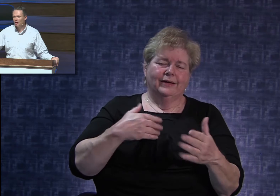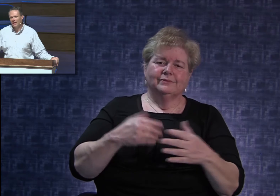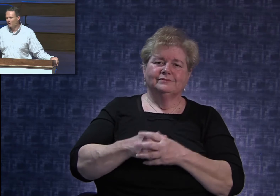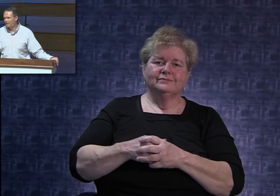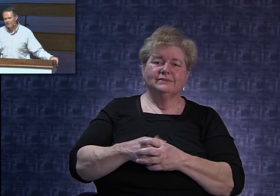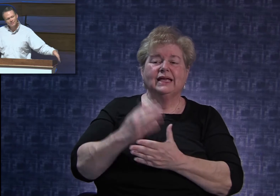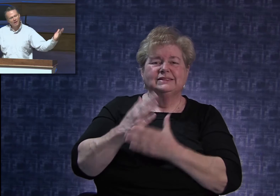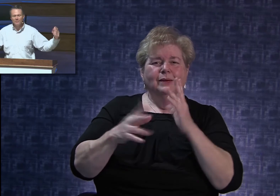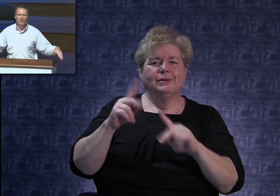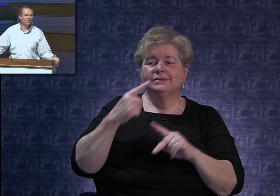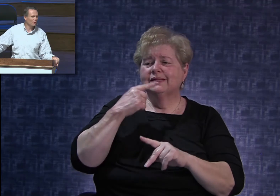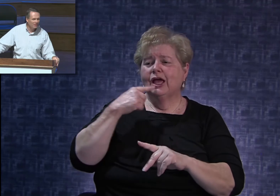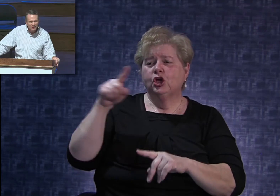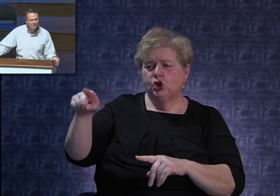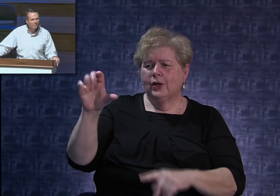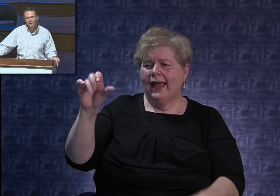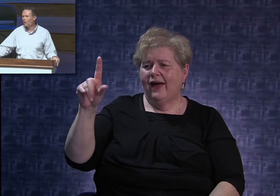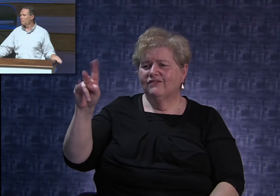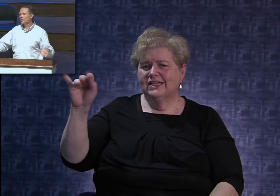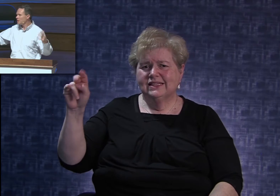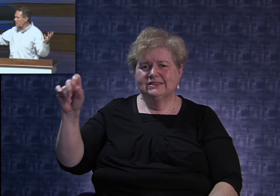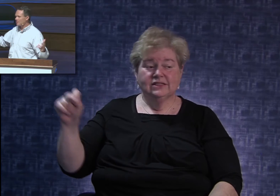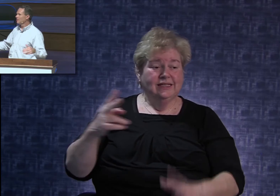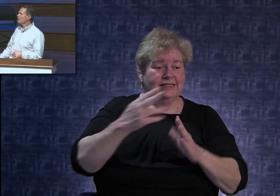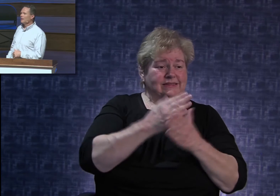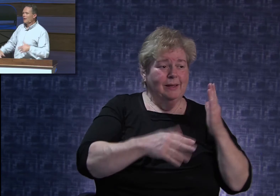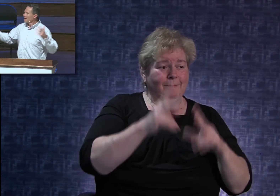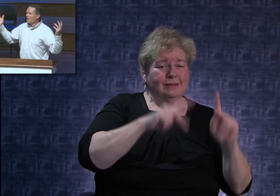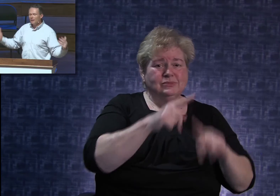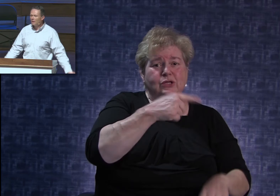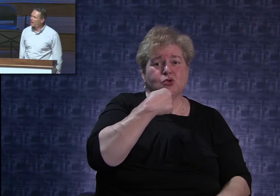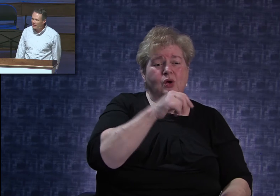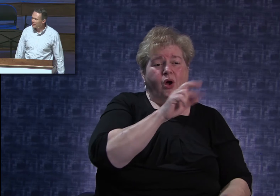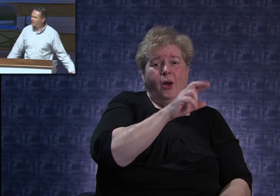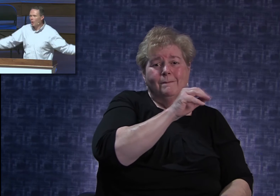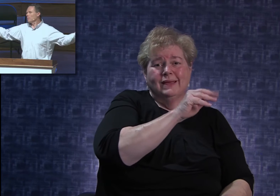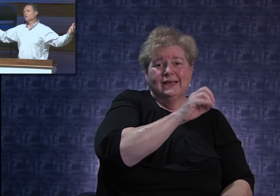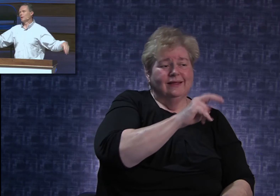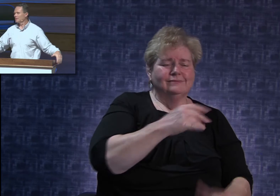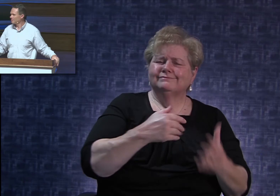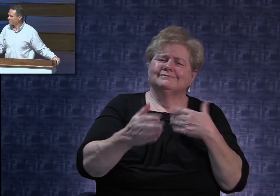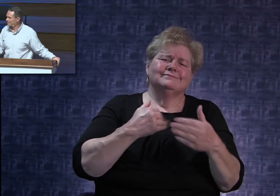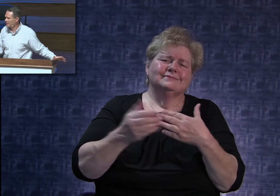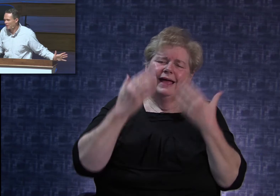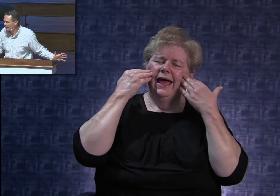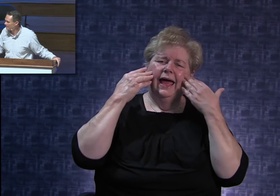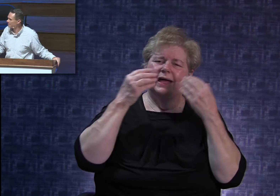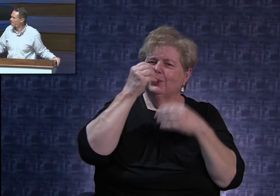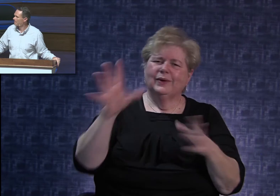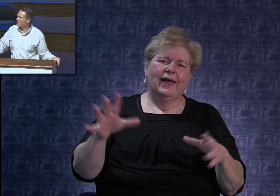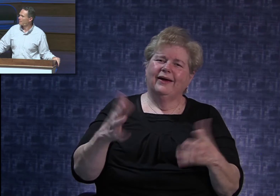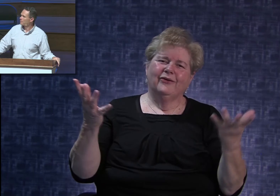I've been called a Calvinist, I've been called an Arminian, I've been called Pelagian. Okay, call me what you want, that's